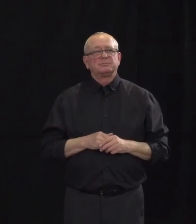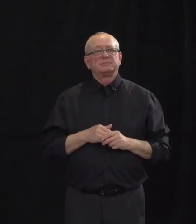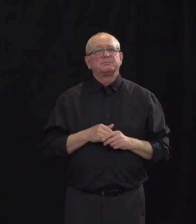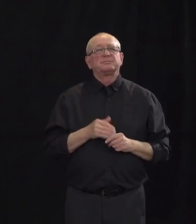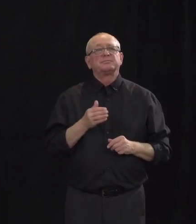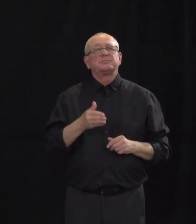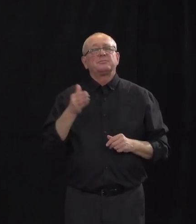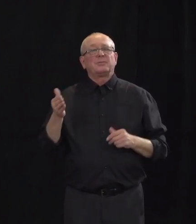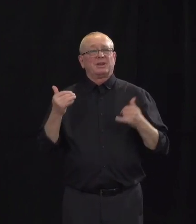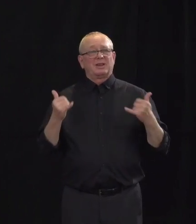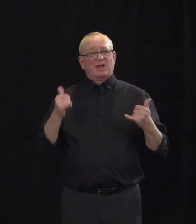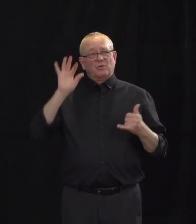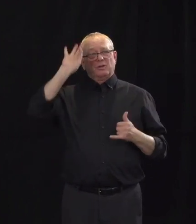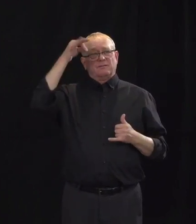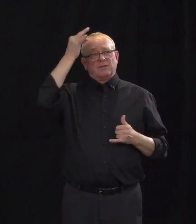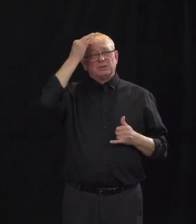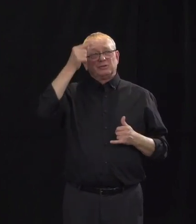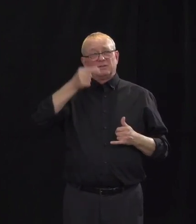75%